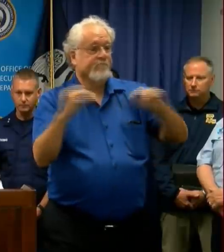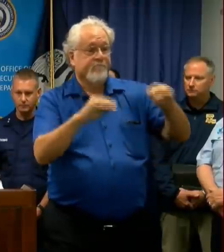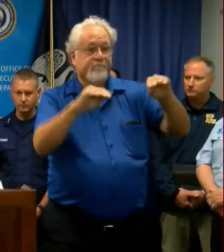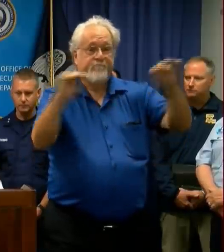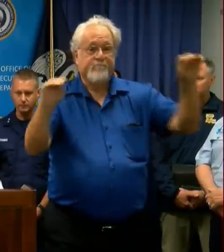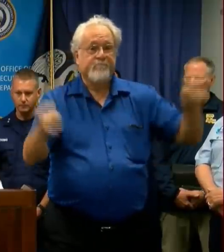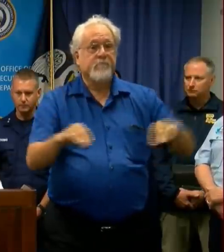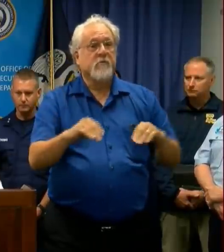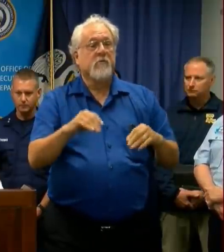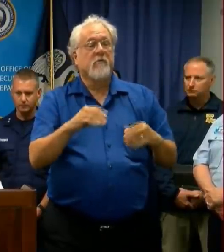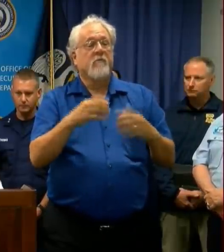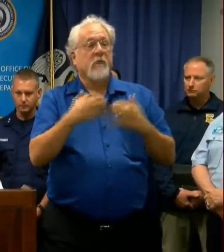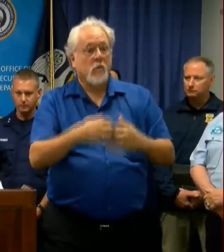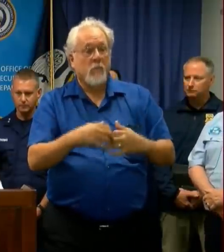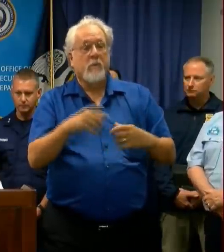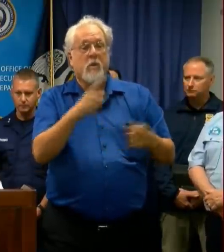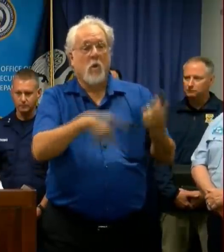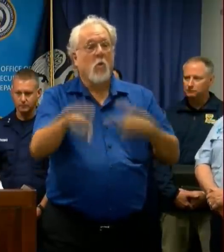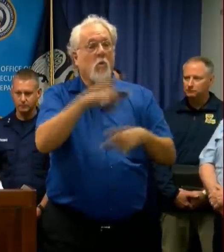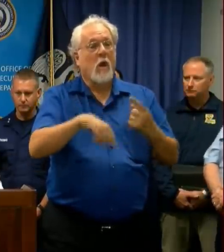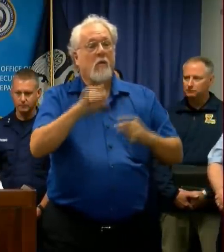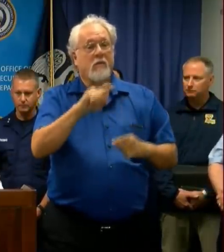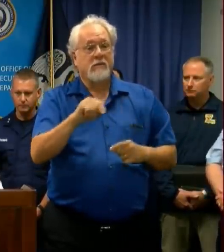state in preparation for